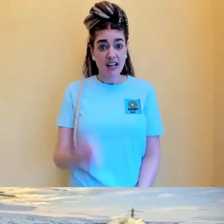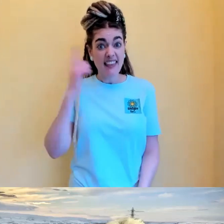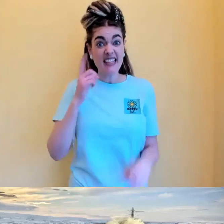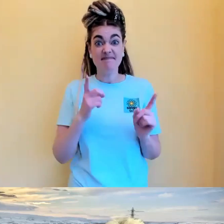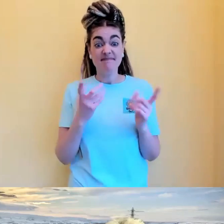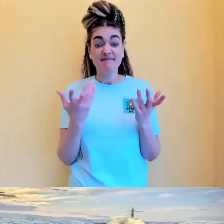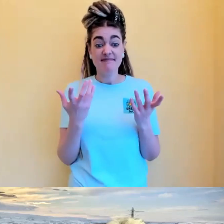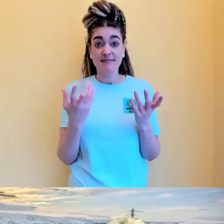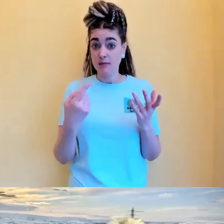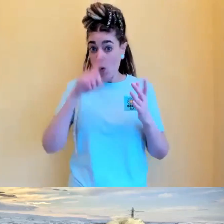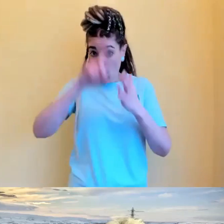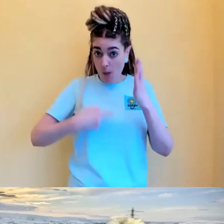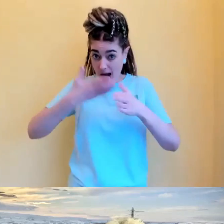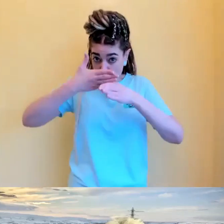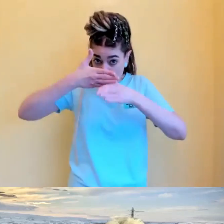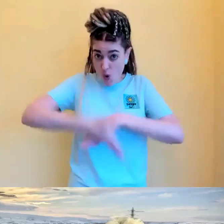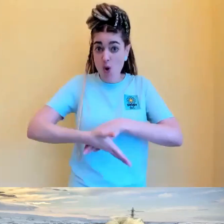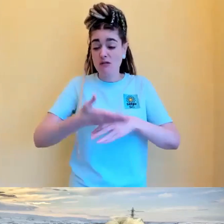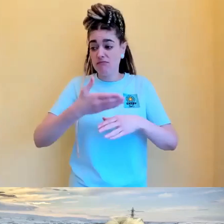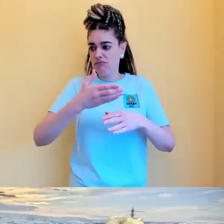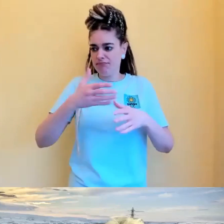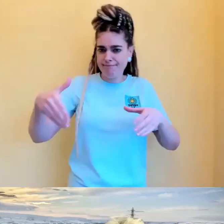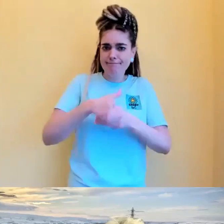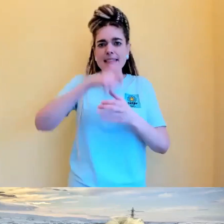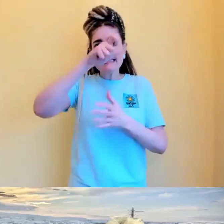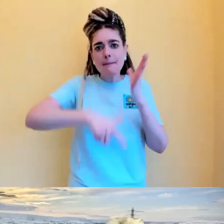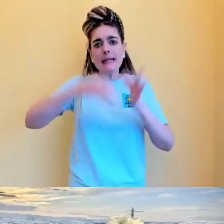my practice is based on disability politics, so